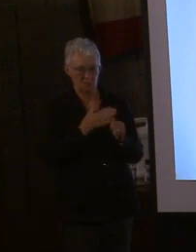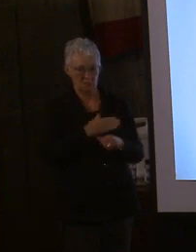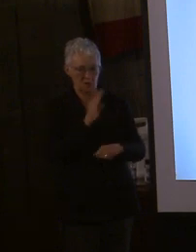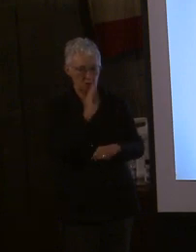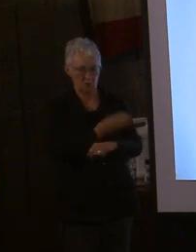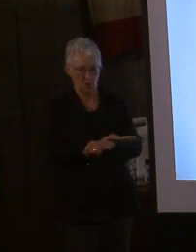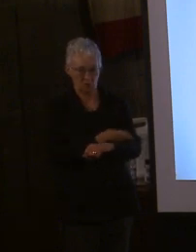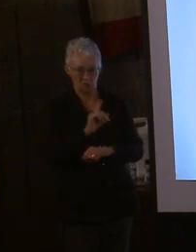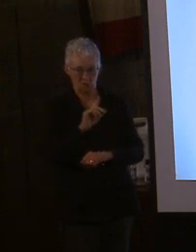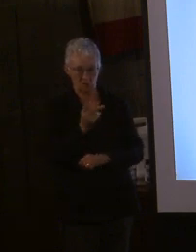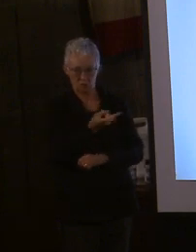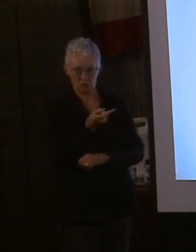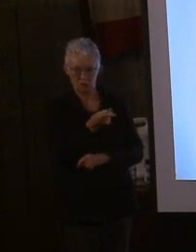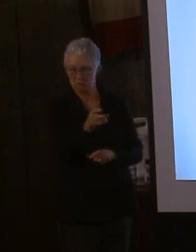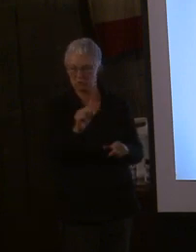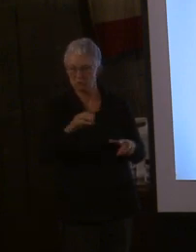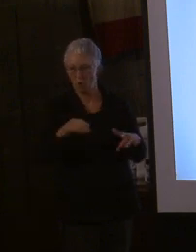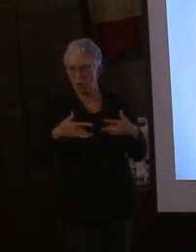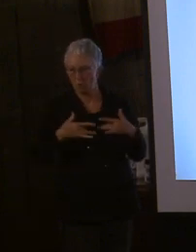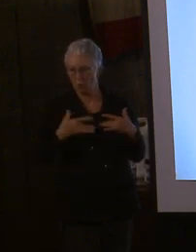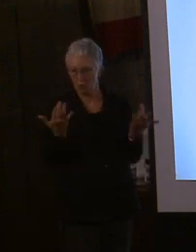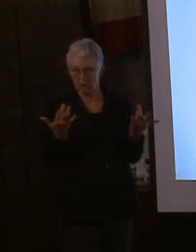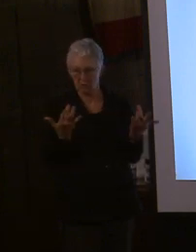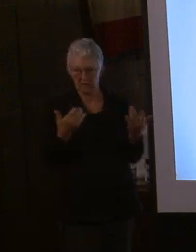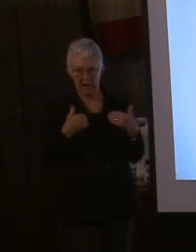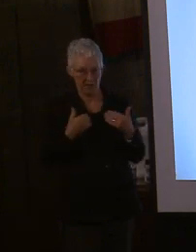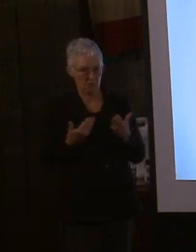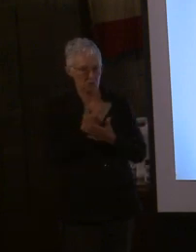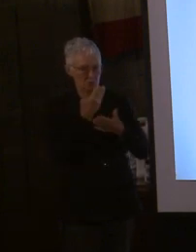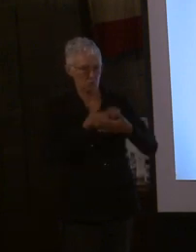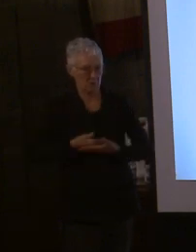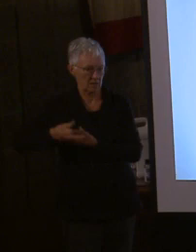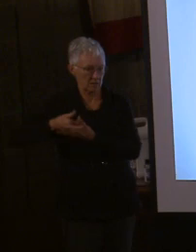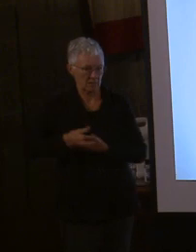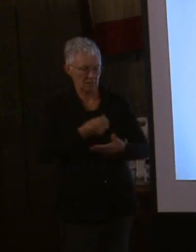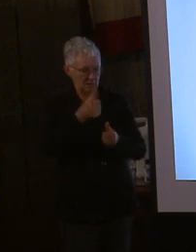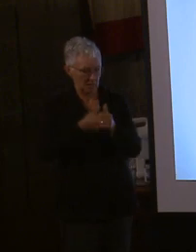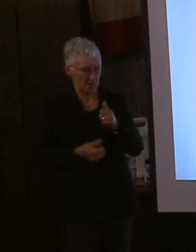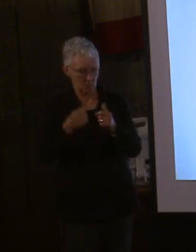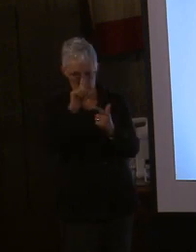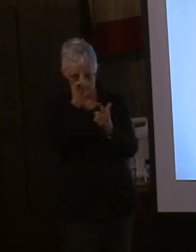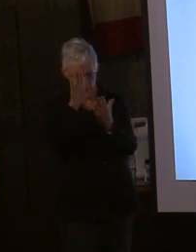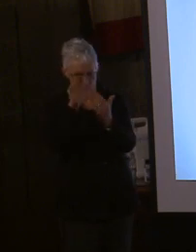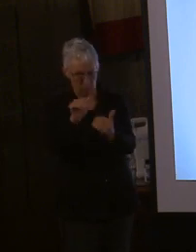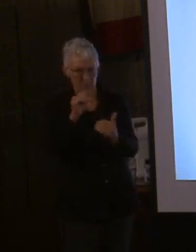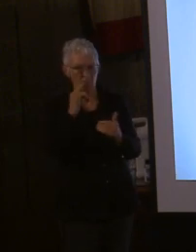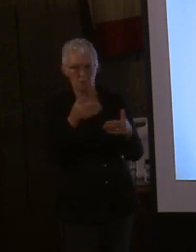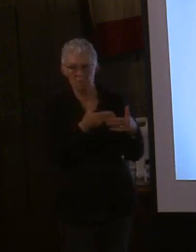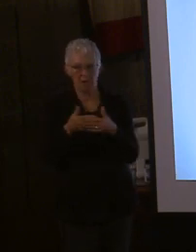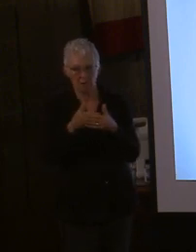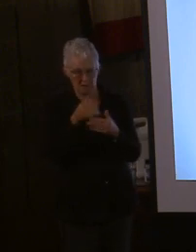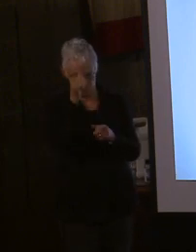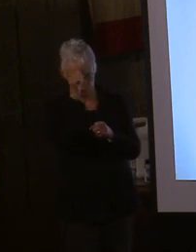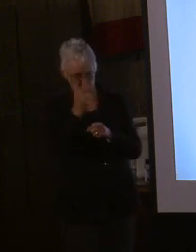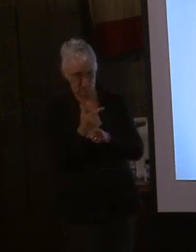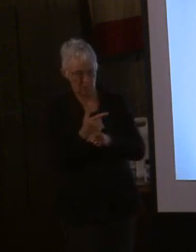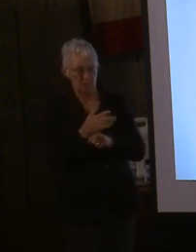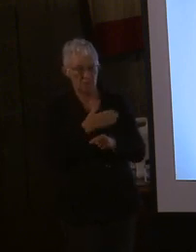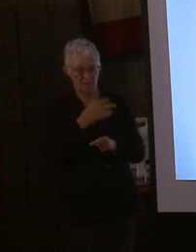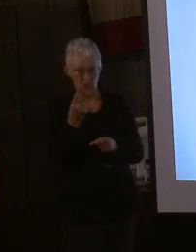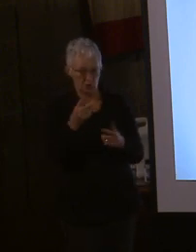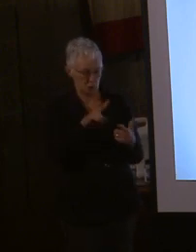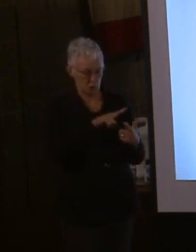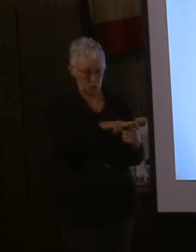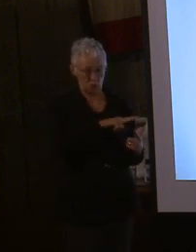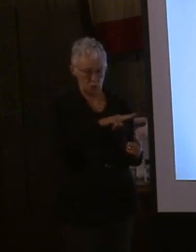them. They were so ready for this new addition, and everyone hoped for a baby brother. My 2 prior miscarriages